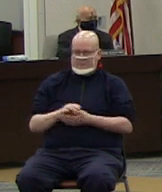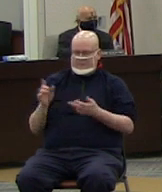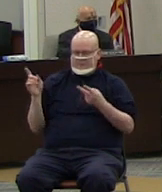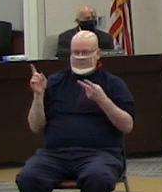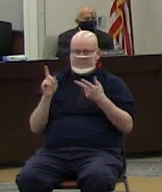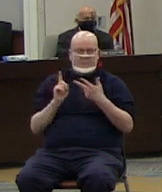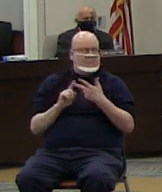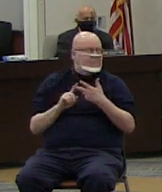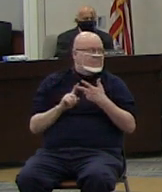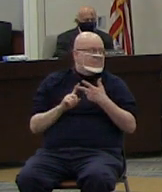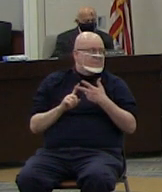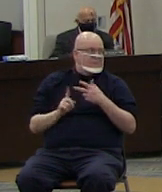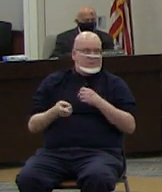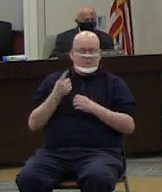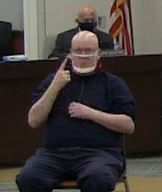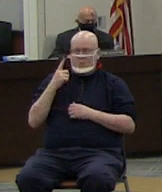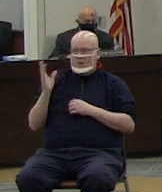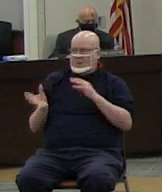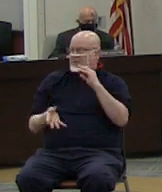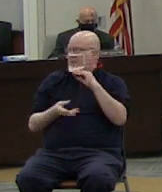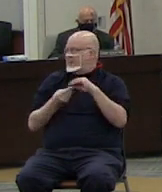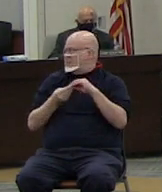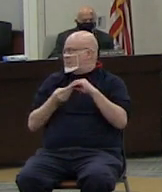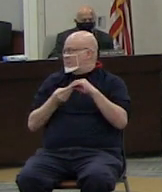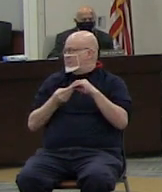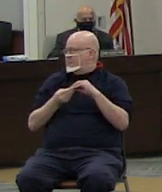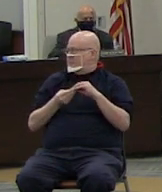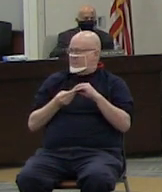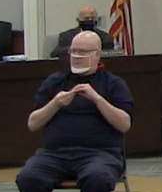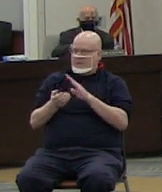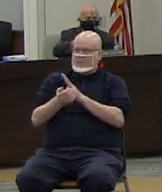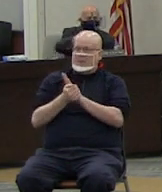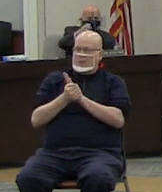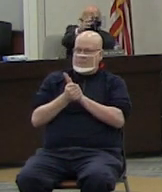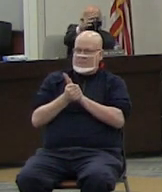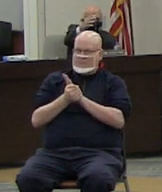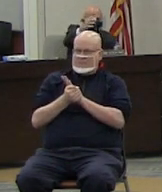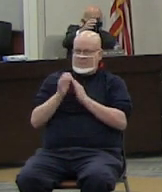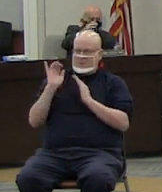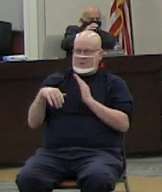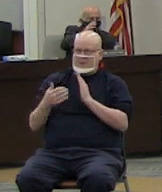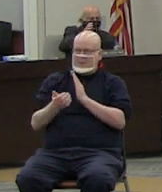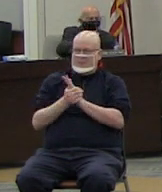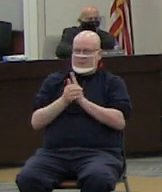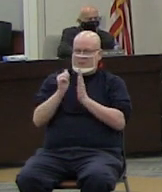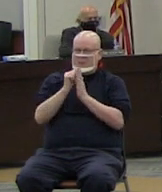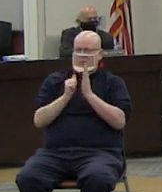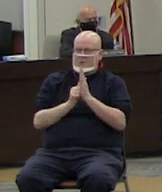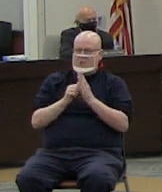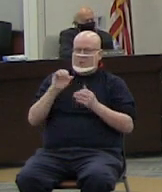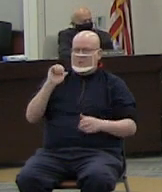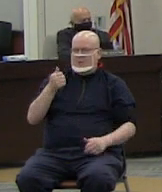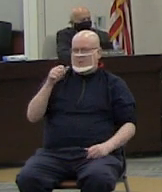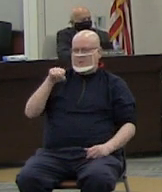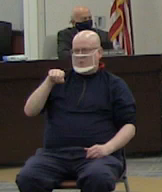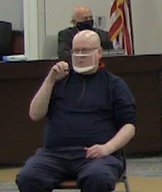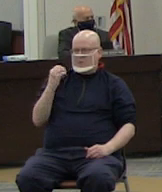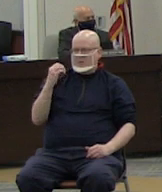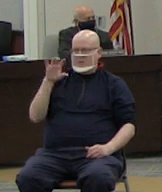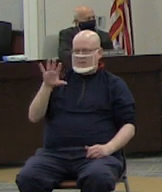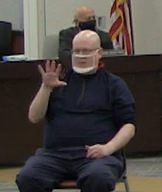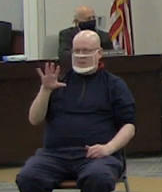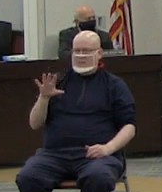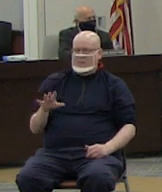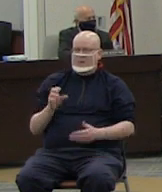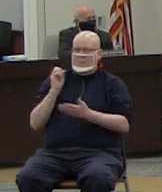Next, we have just one addition an addendum, and that's an addendum to agenda item 10.05, approval of